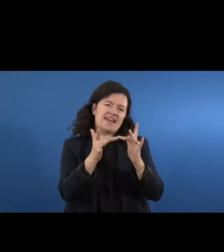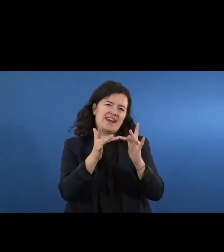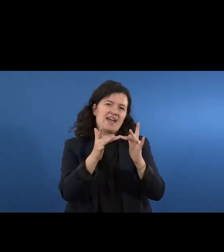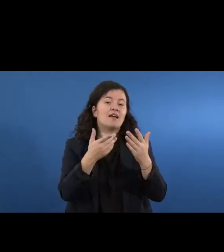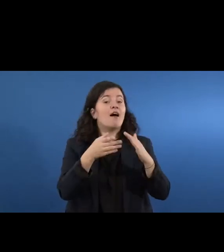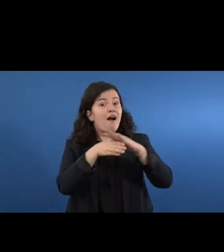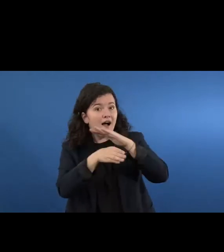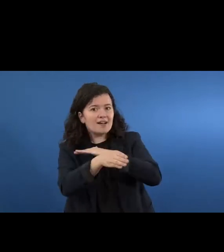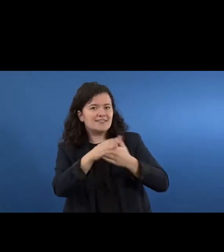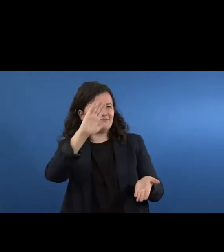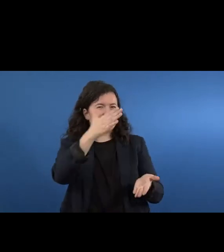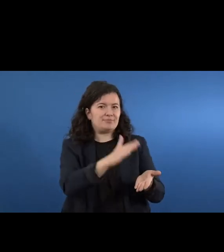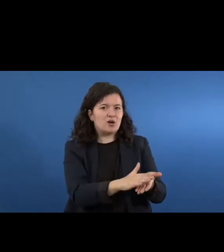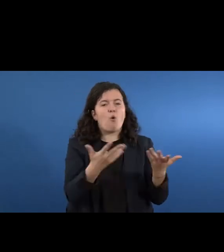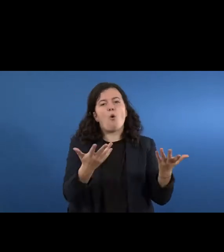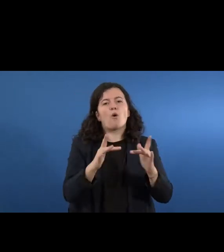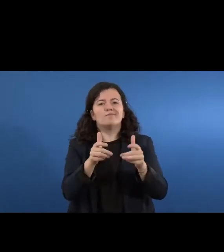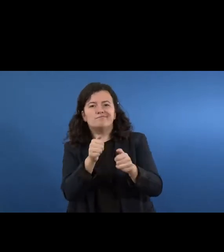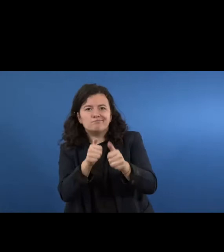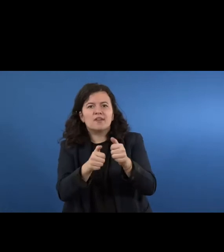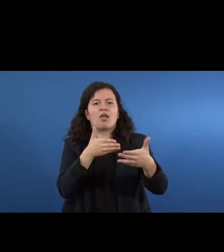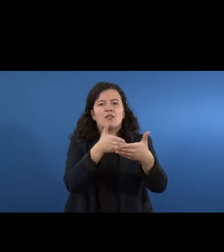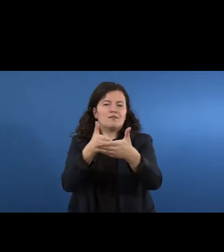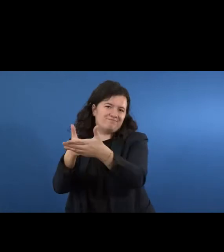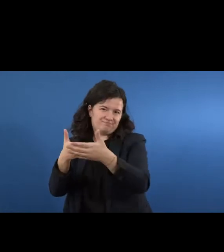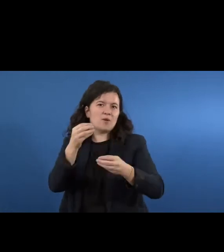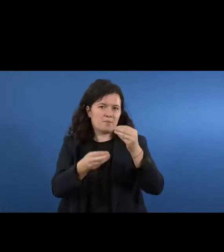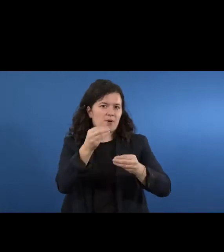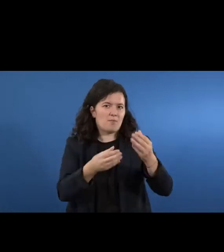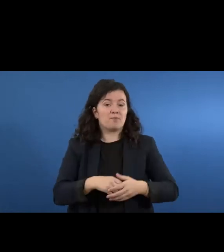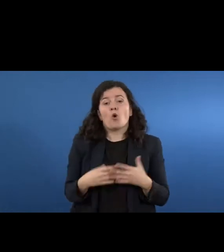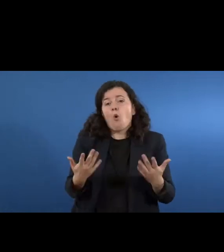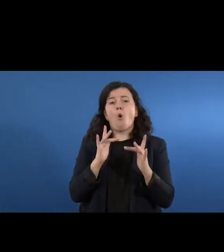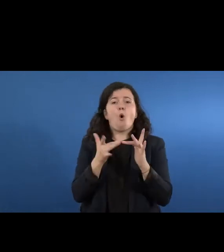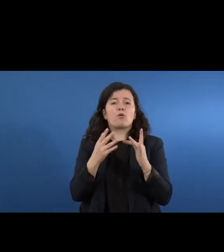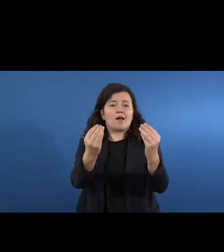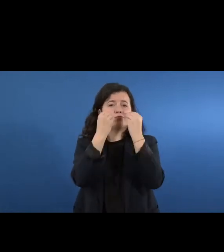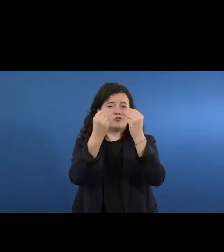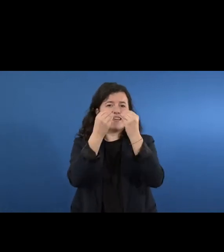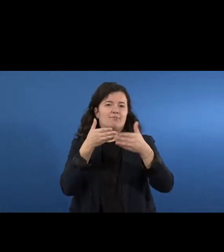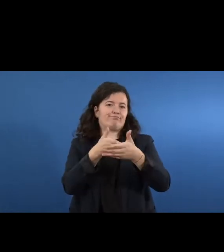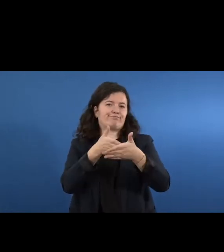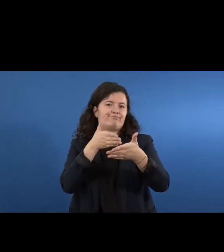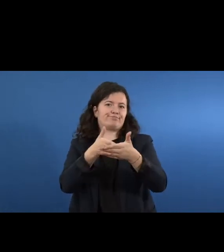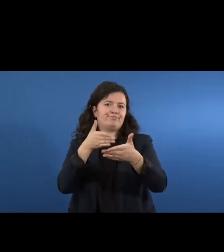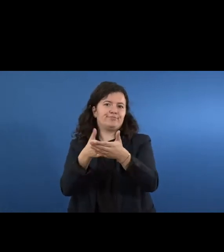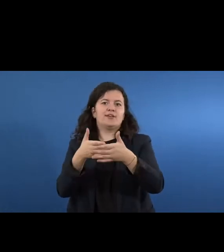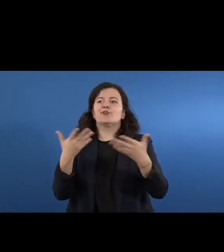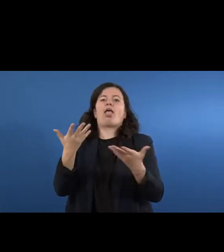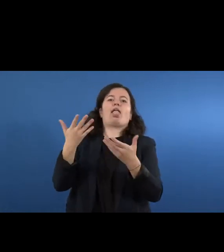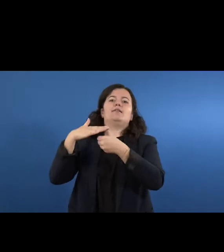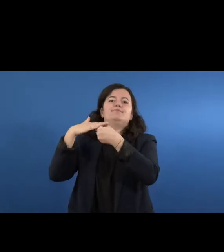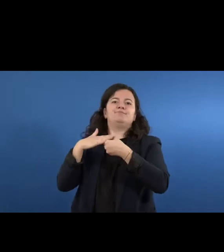and also the inaccessible online training, which are not seen as the main barriers. It's really about the